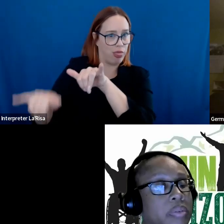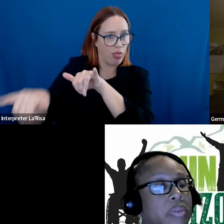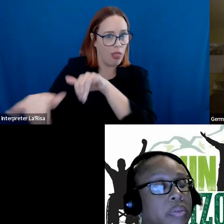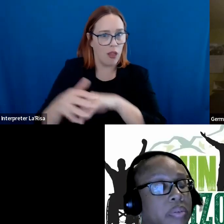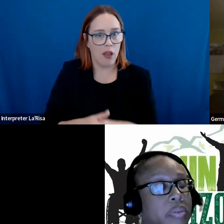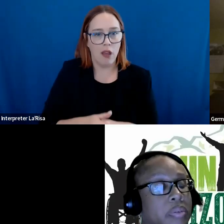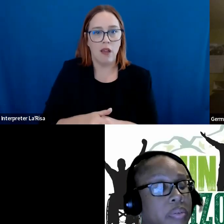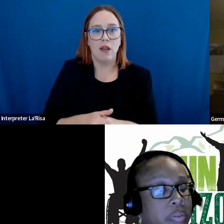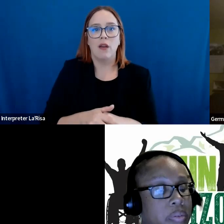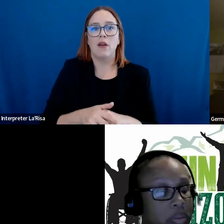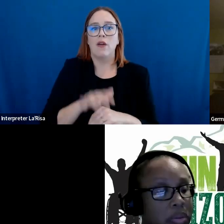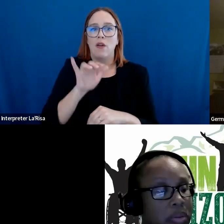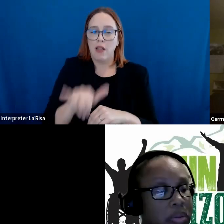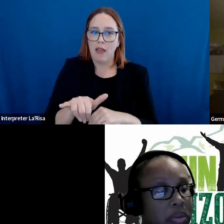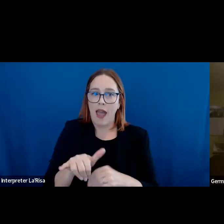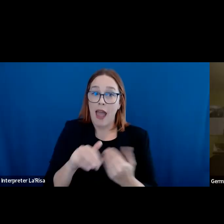day,